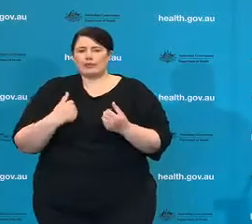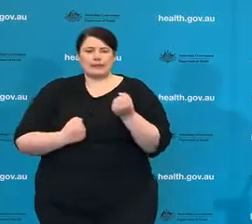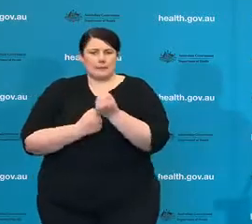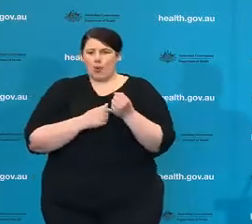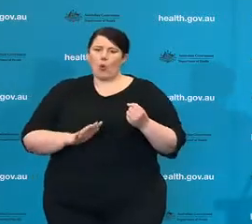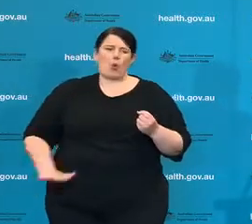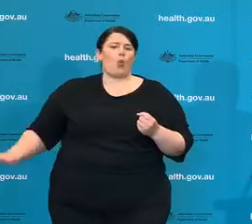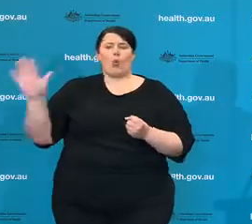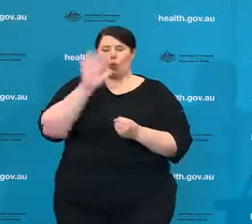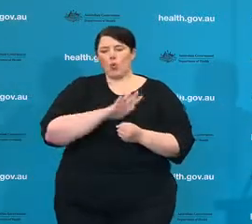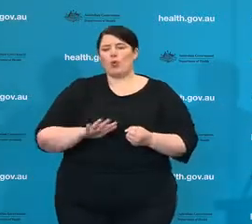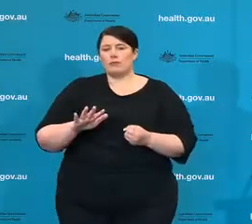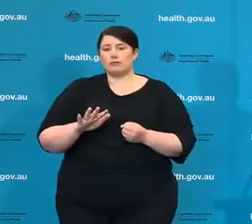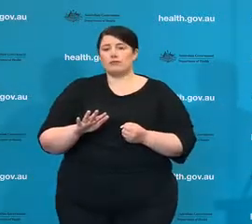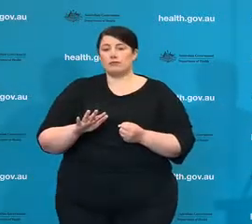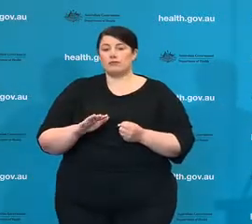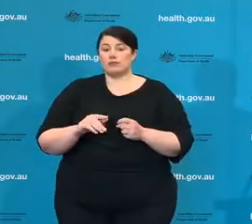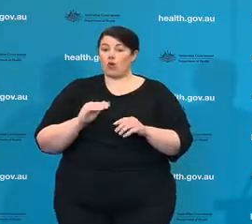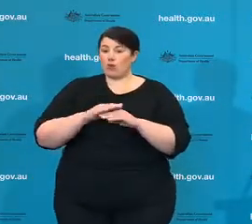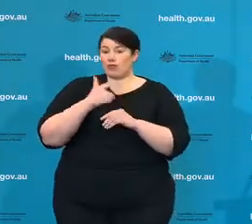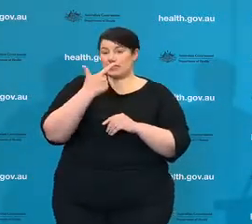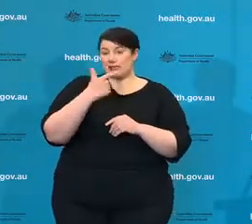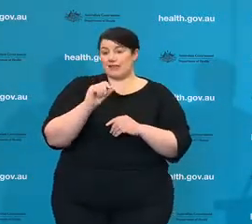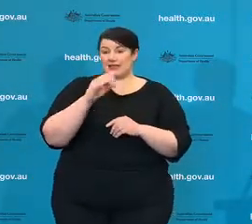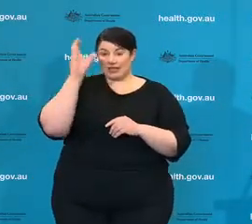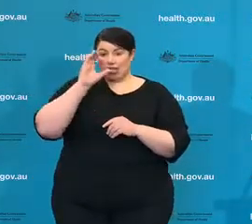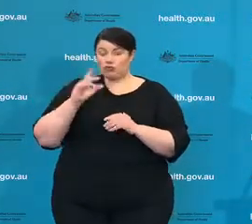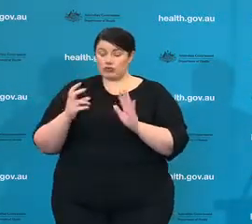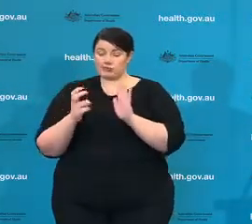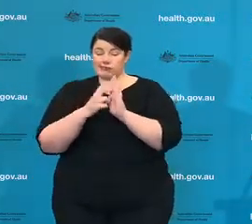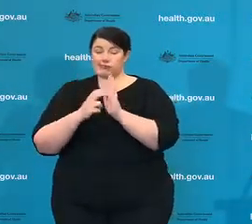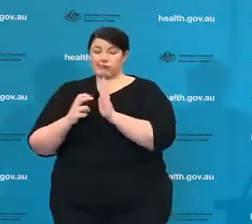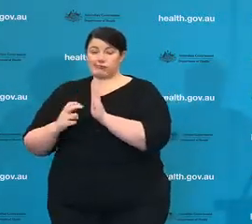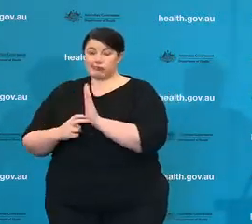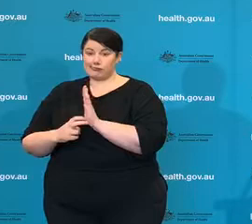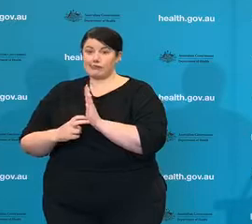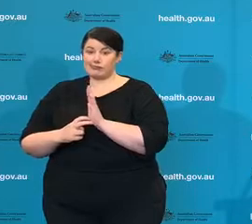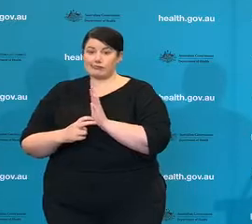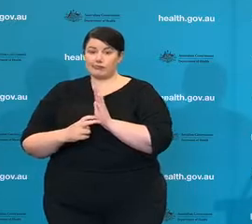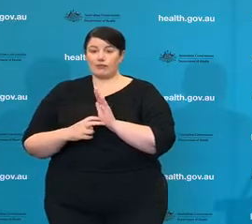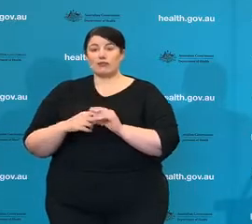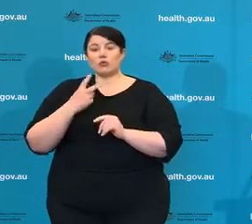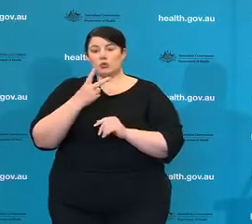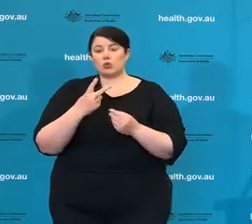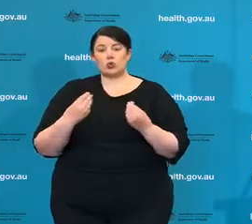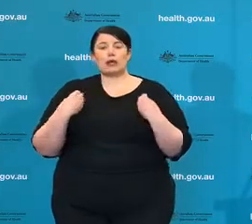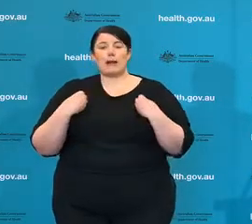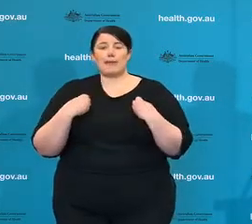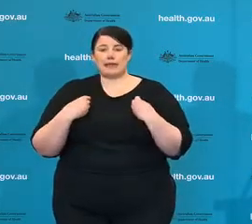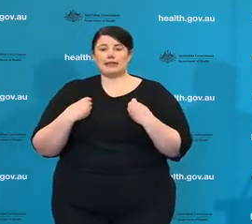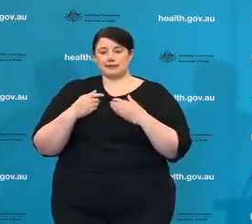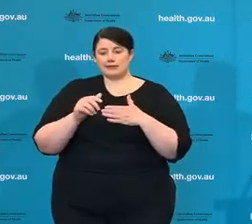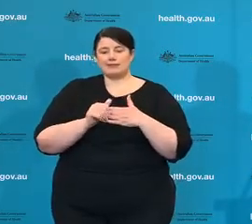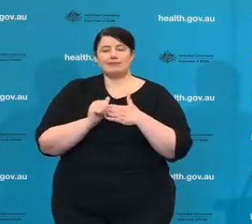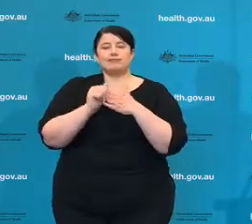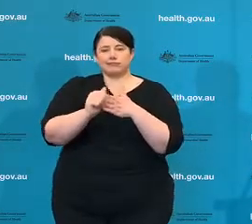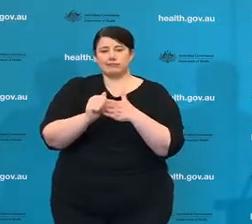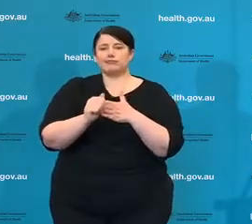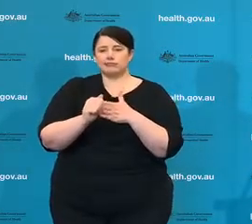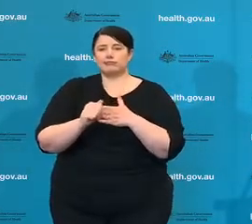understand has been signed up to by over 70 countries, sponsored of course by Gavi and CEPI, two of the leading vaccine